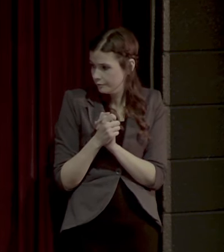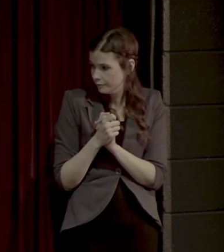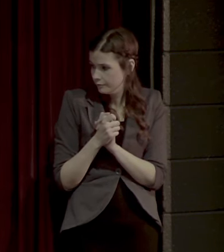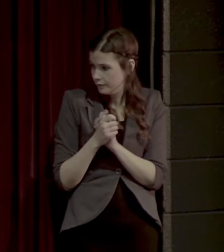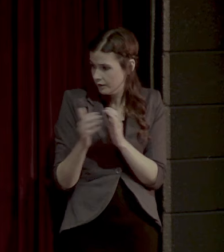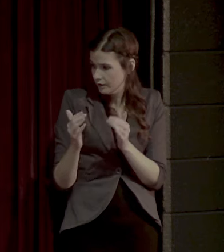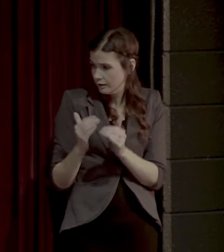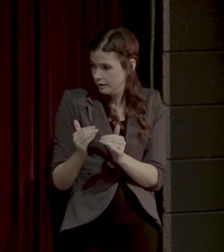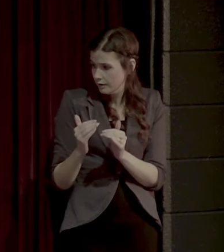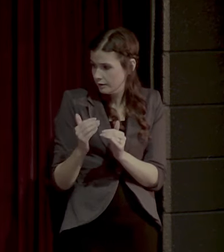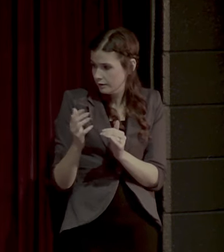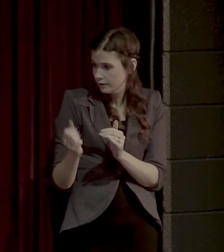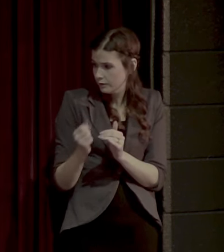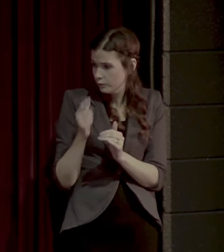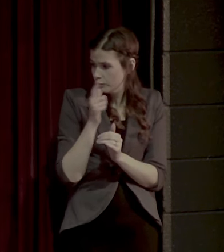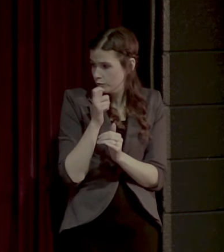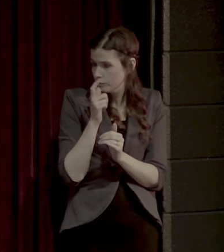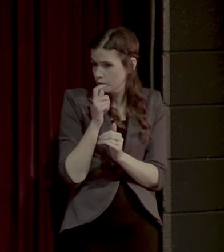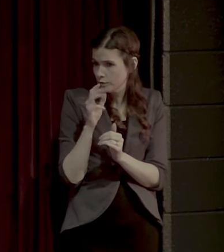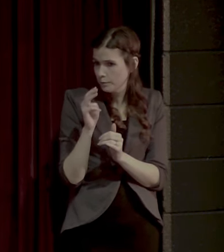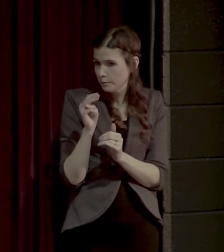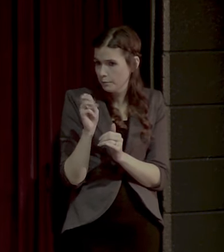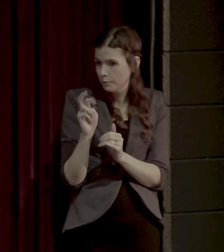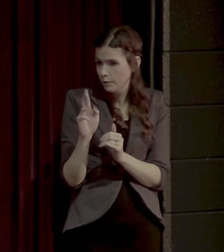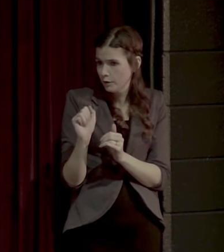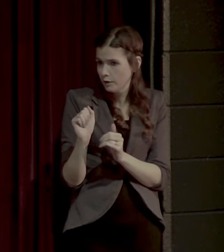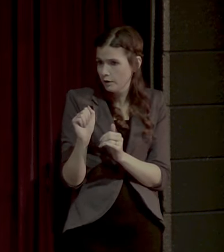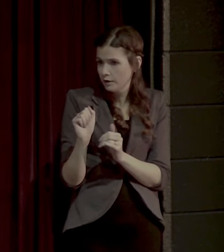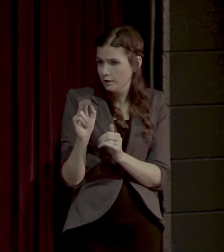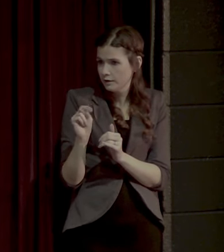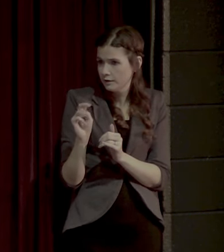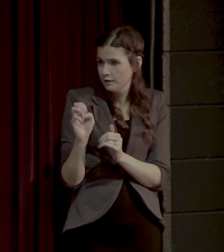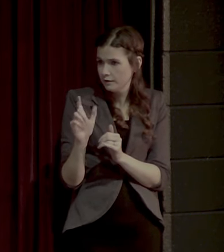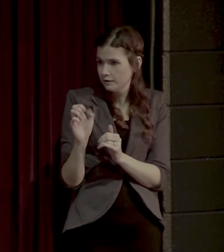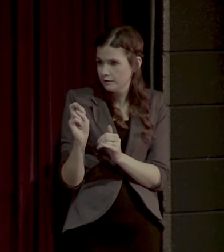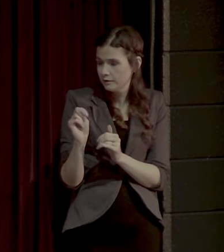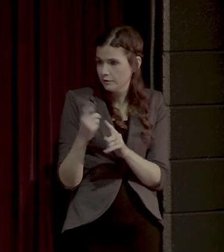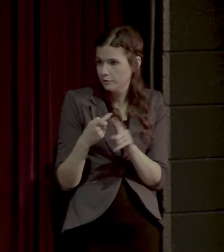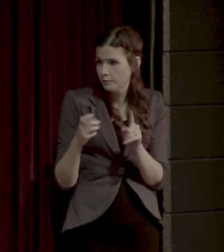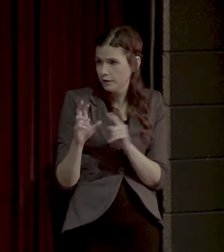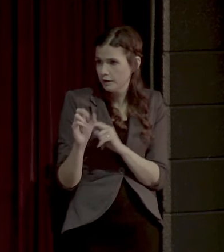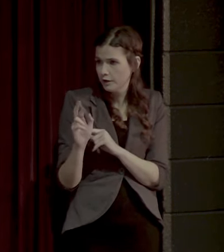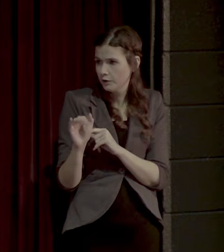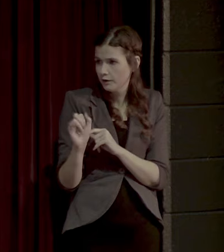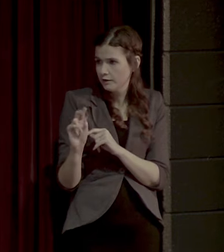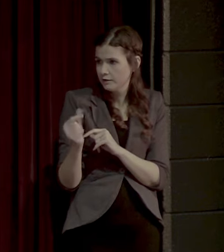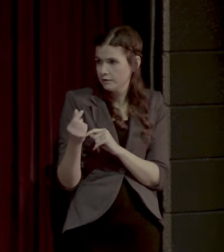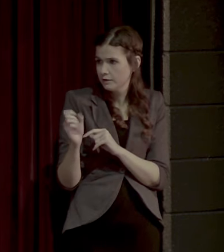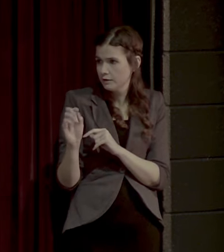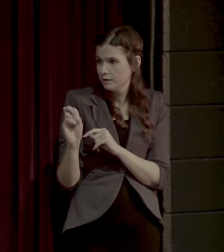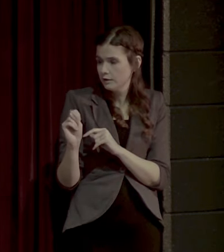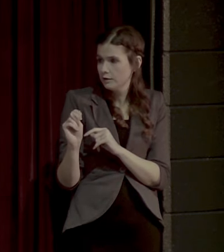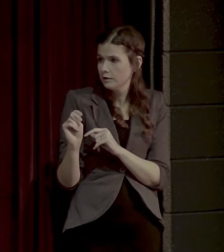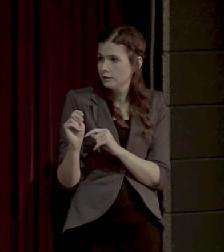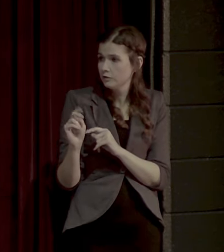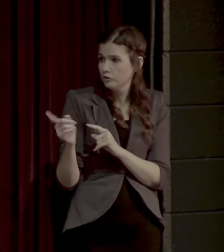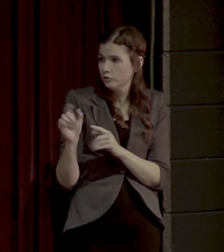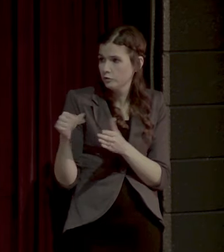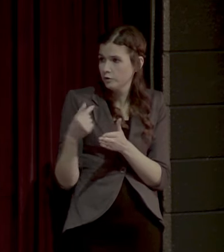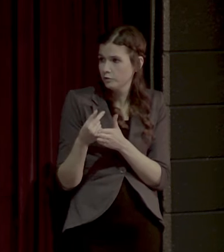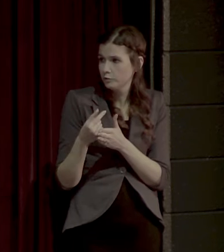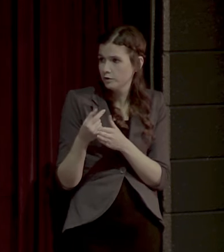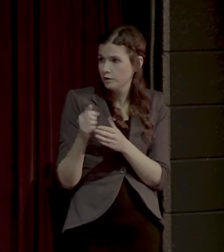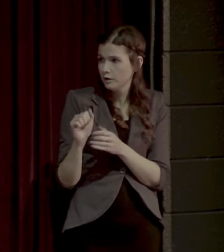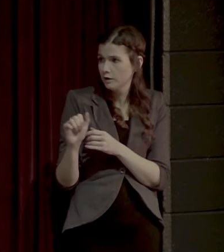Our next recipient of the Who's Who is Mara Nelson. From nearby Carrington, North Dakota, she is graduating today with an associate's degree